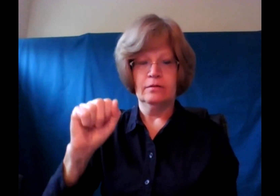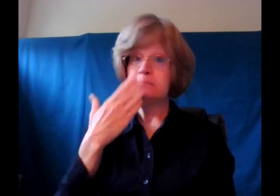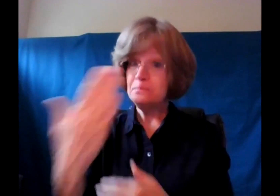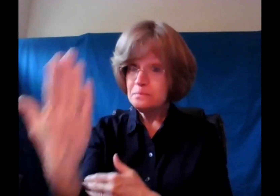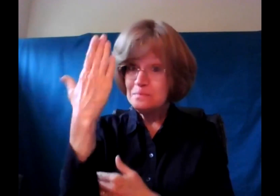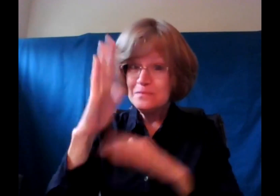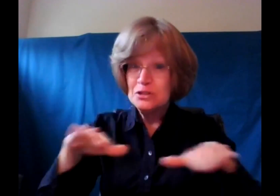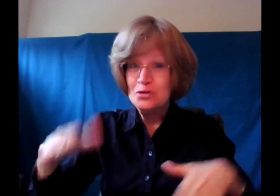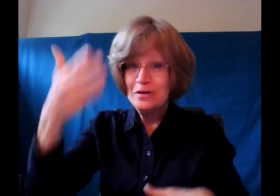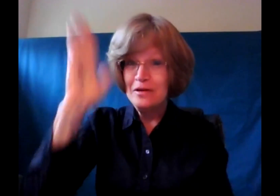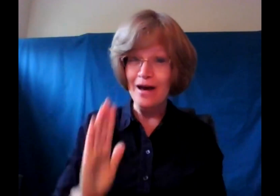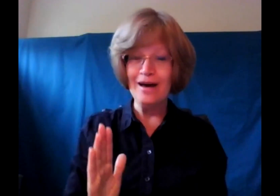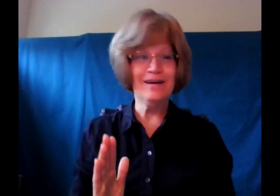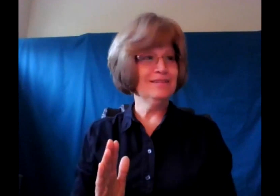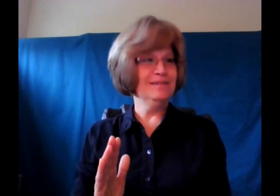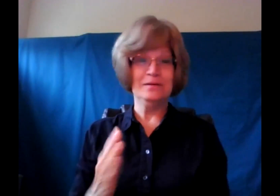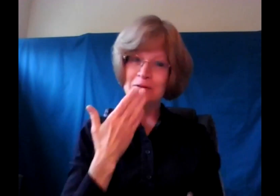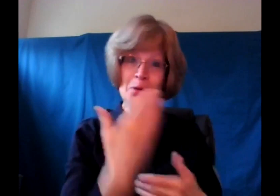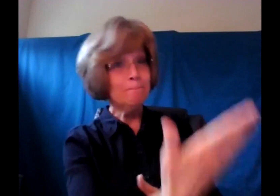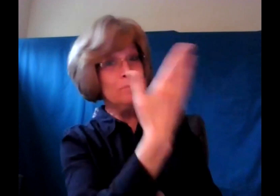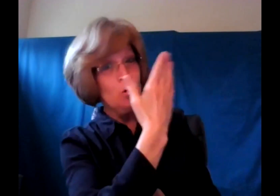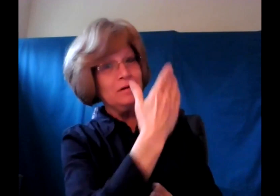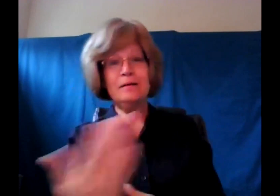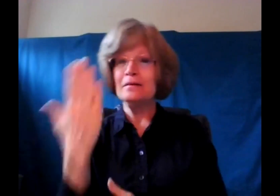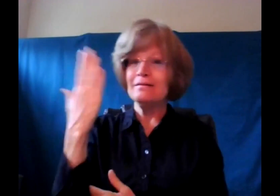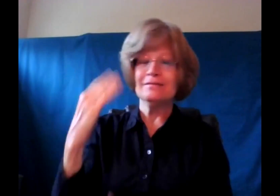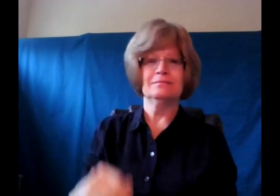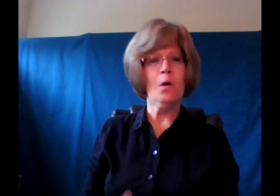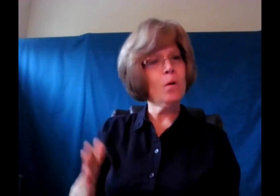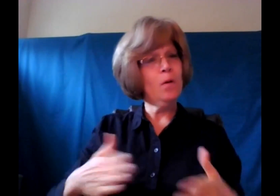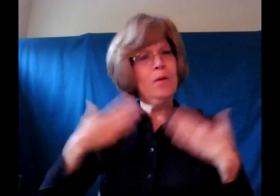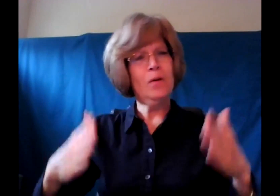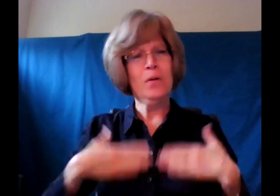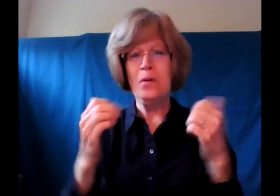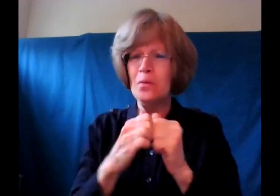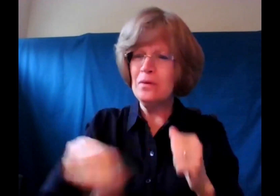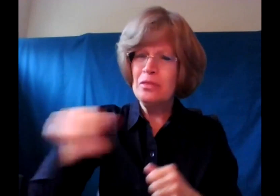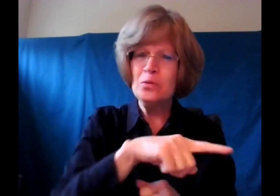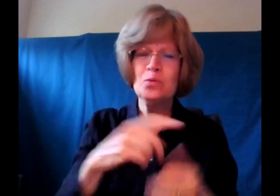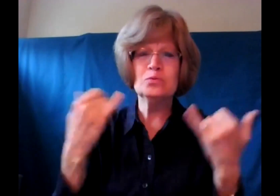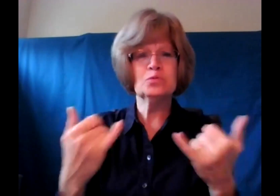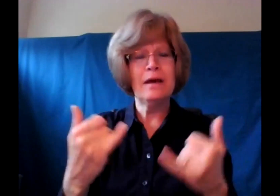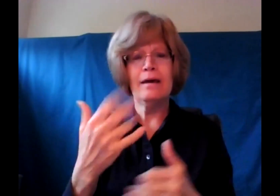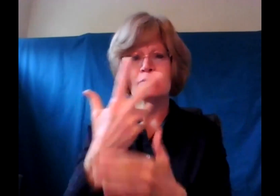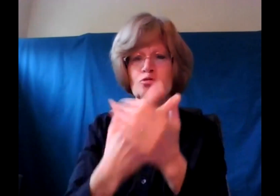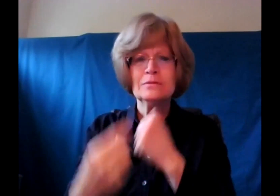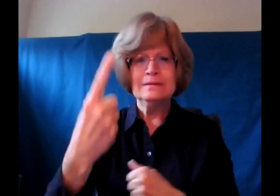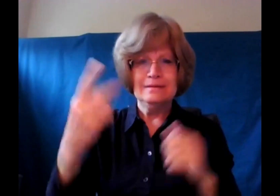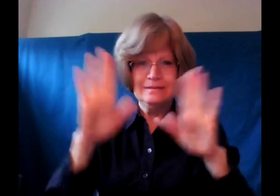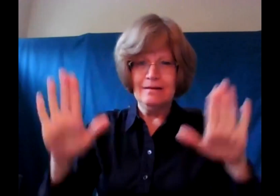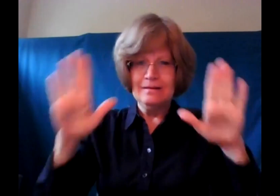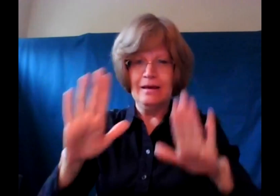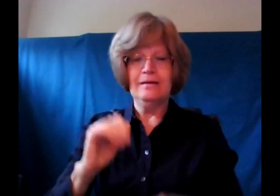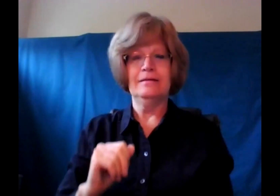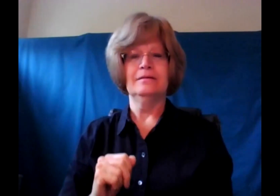Good morning, children of God. Good morning. It is a joy to be with you today on this Trinity